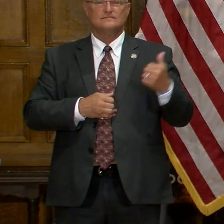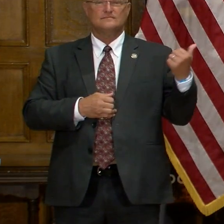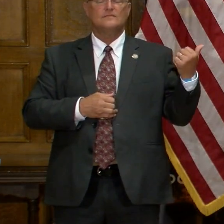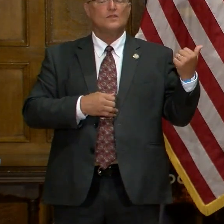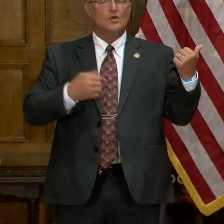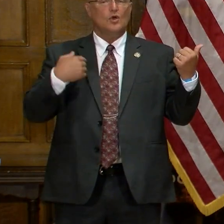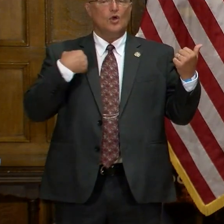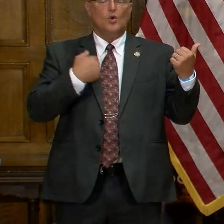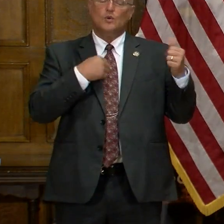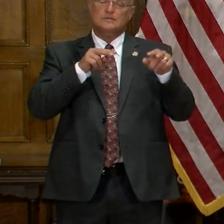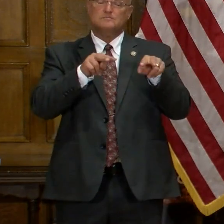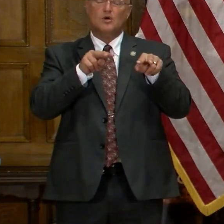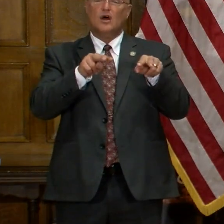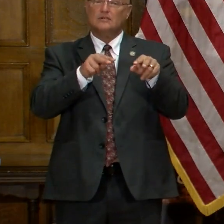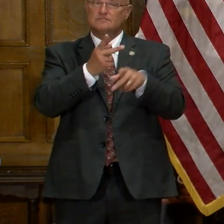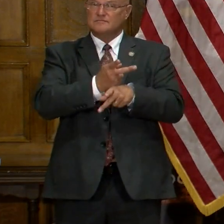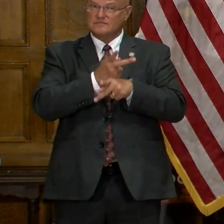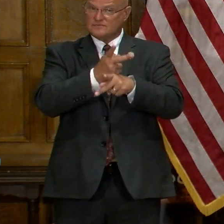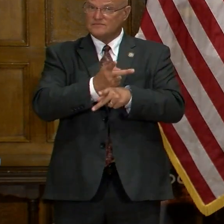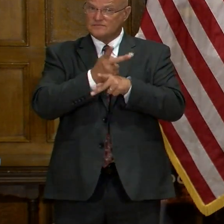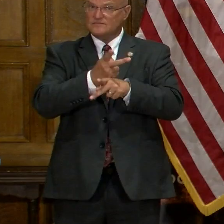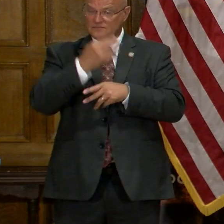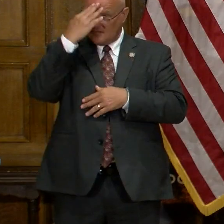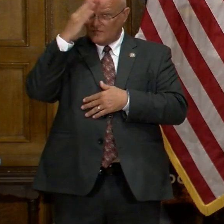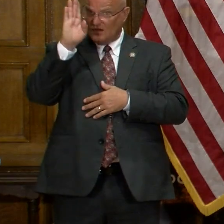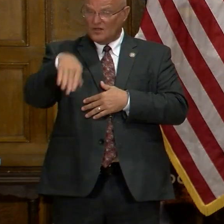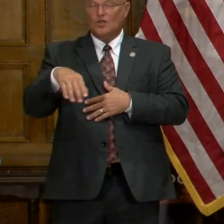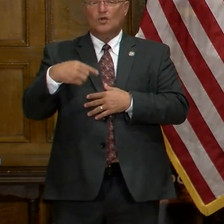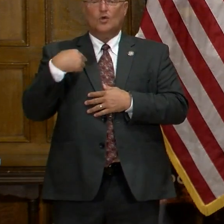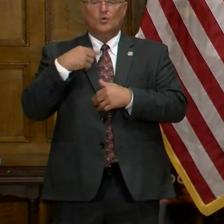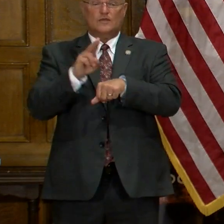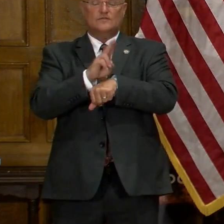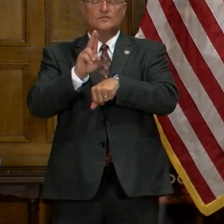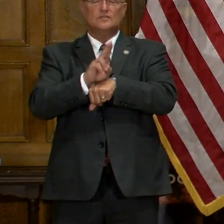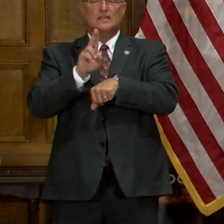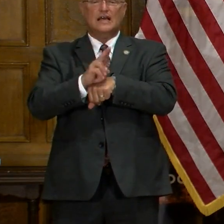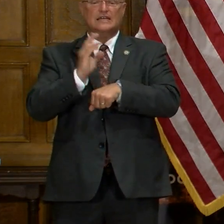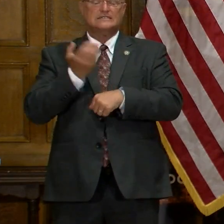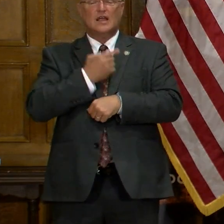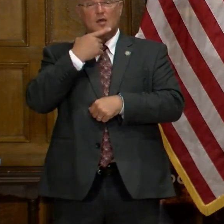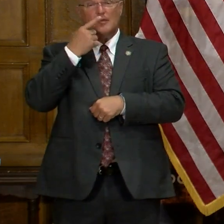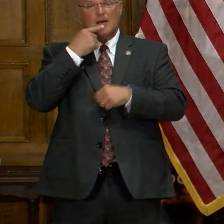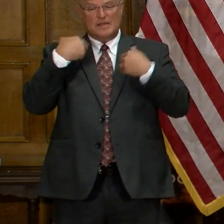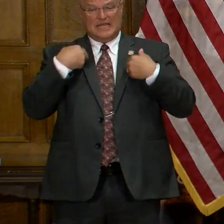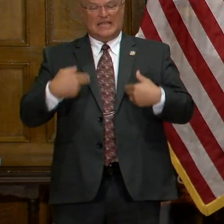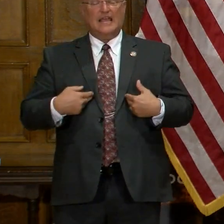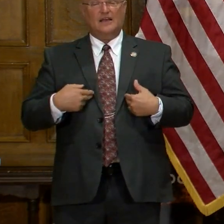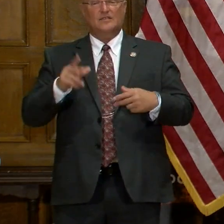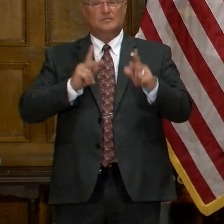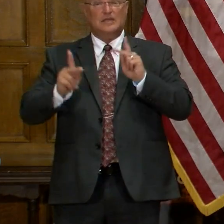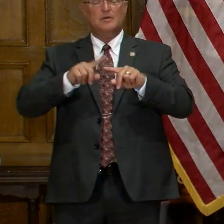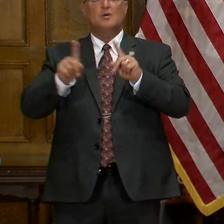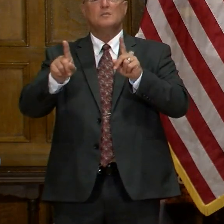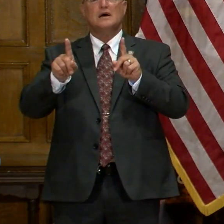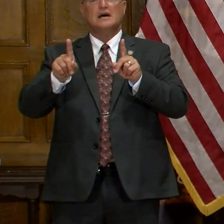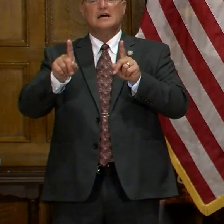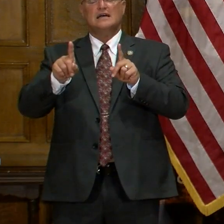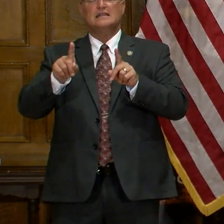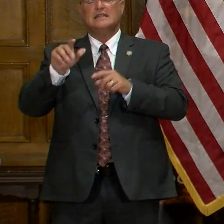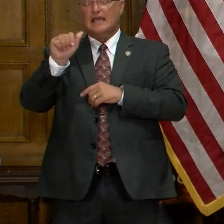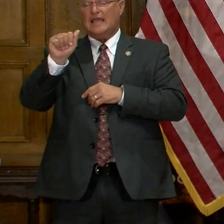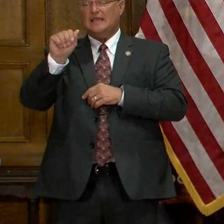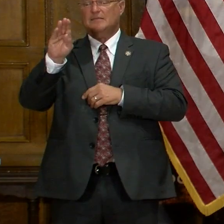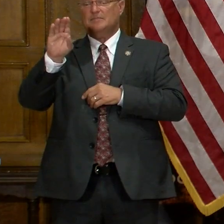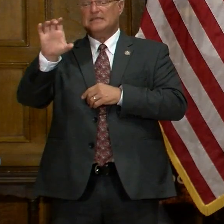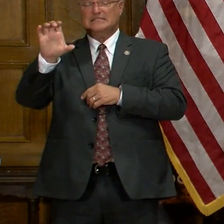You know, we monitor that very carefully, and as you know, we've utilized our public health officials, but also our alcohol beverage